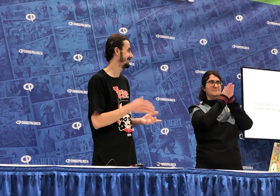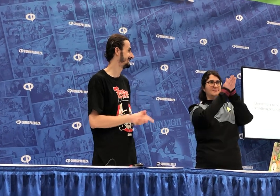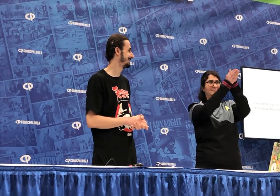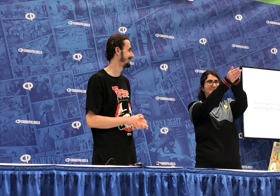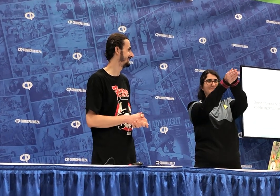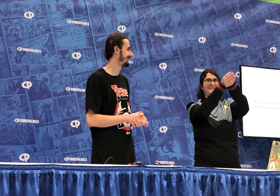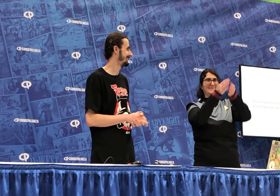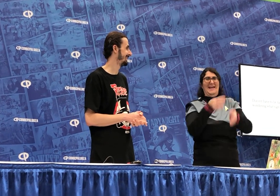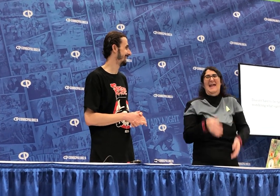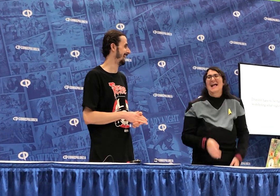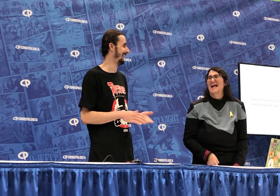Seen like this.